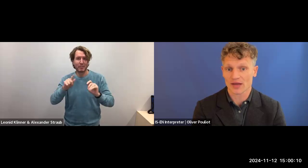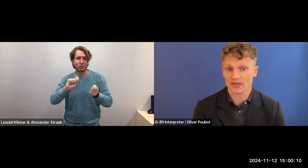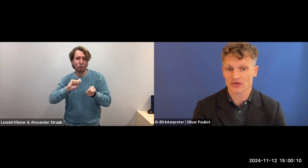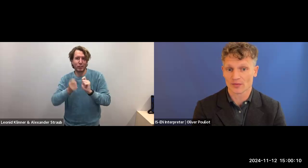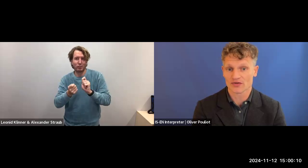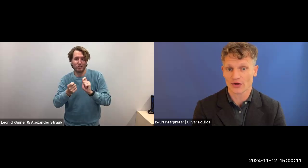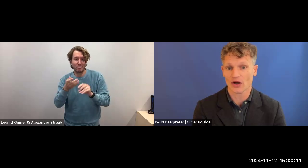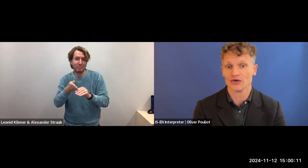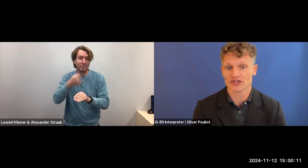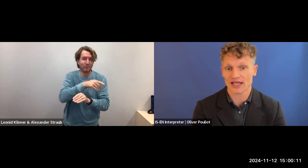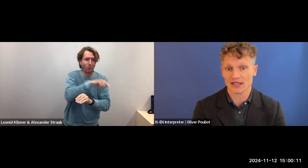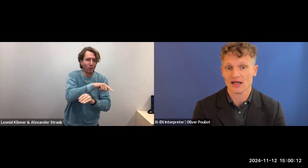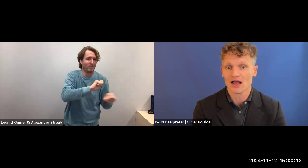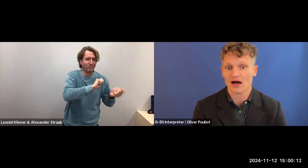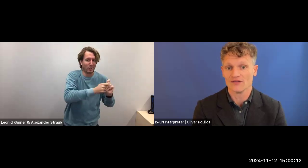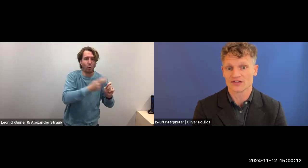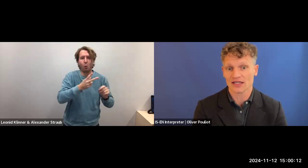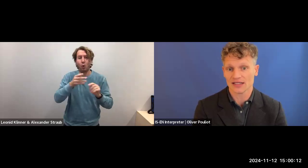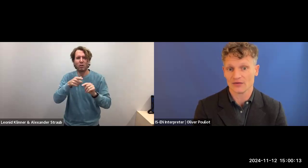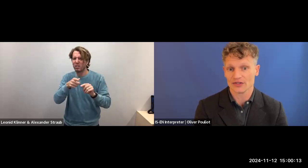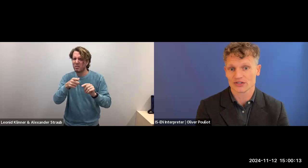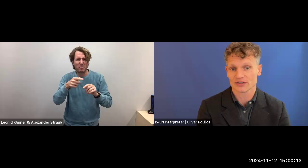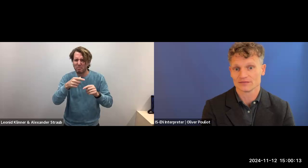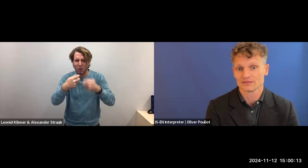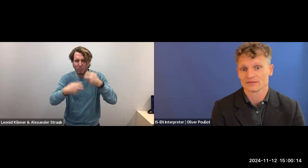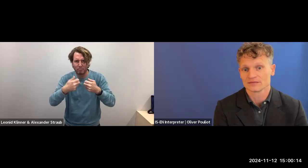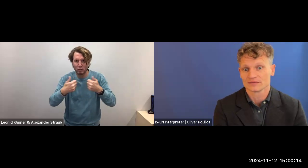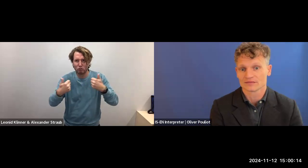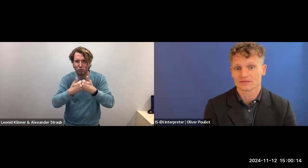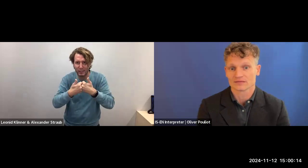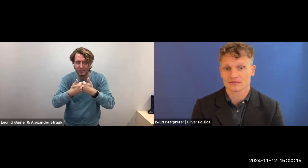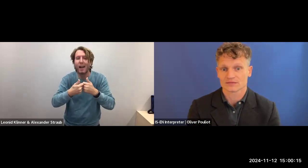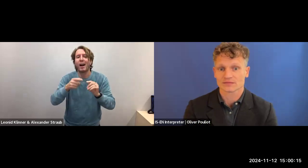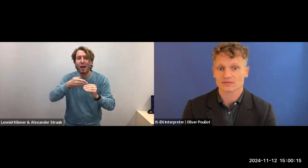challenging for them in terms of their understanding of sign language.